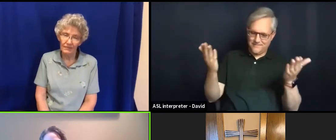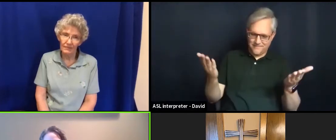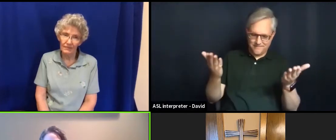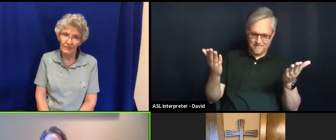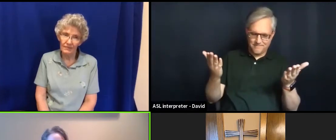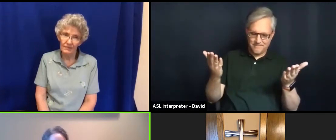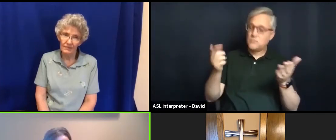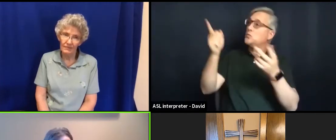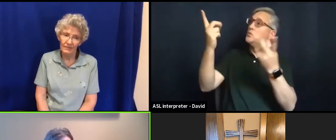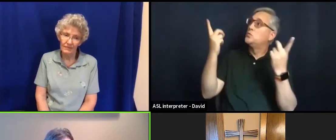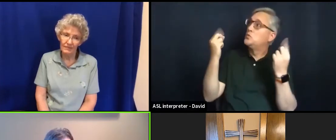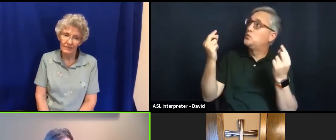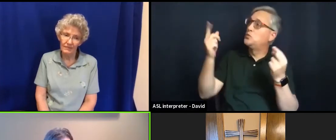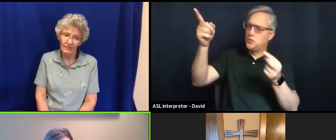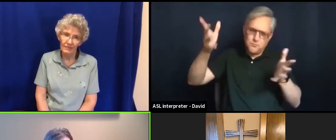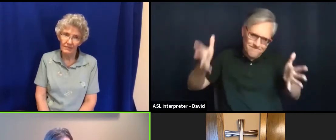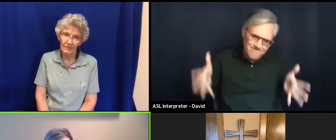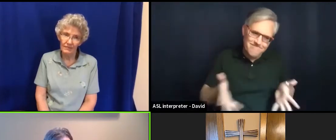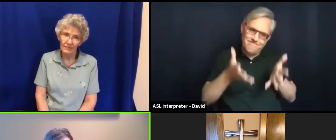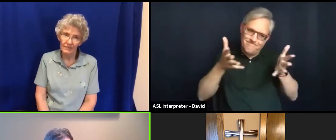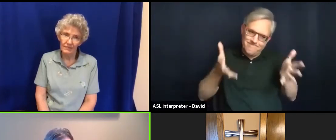encouraging and drawing us in,